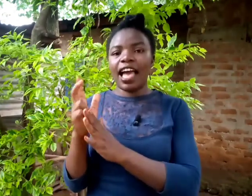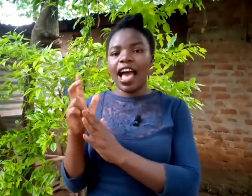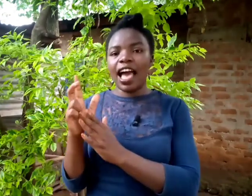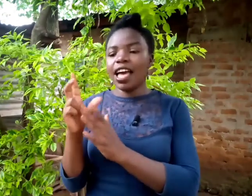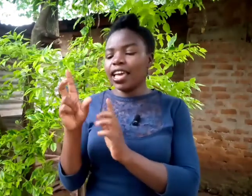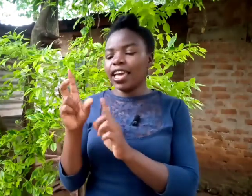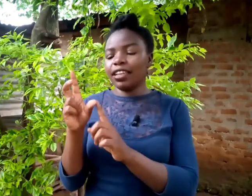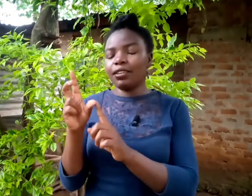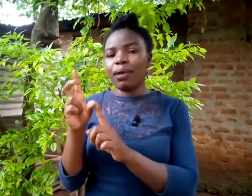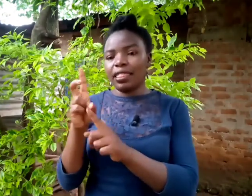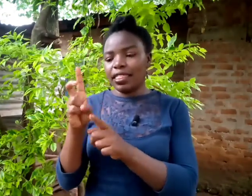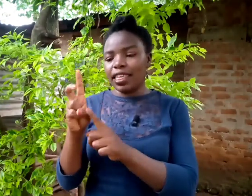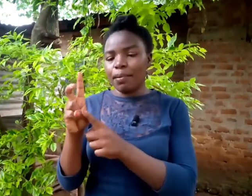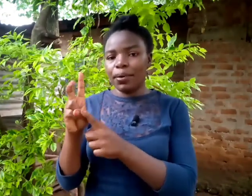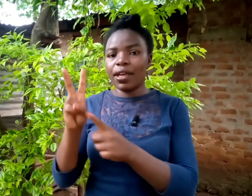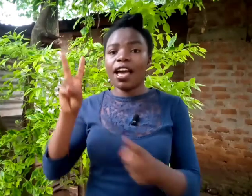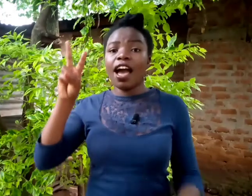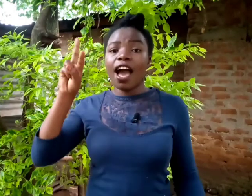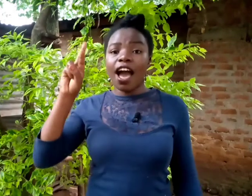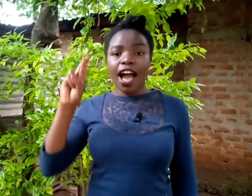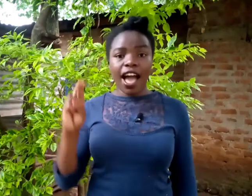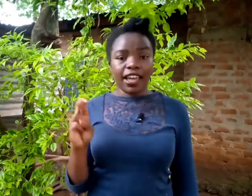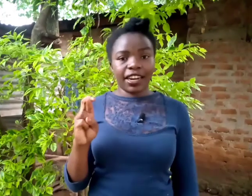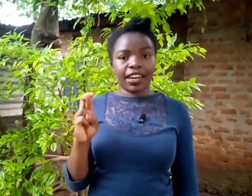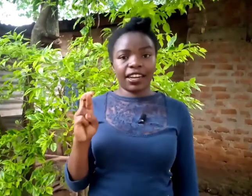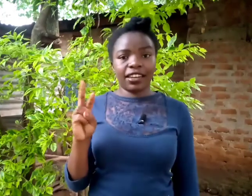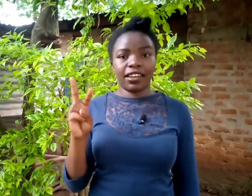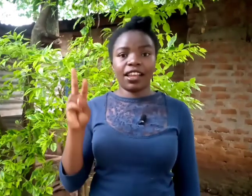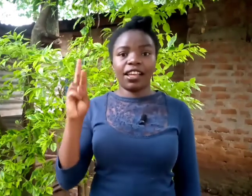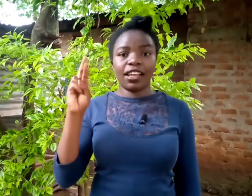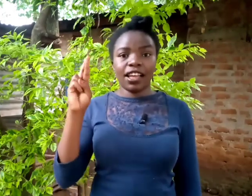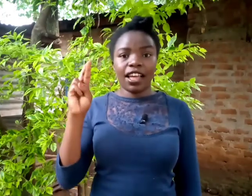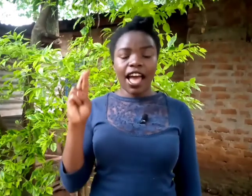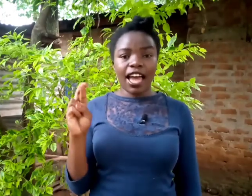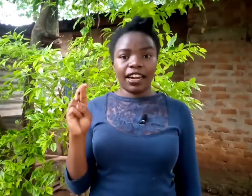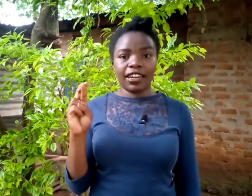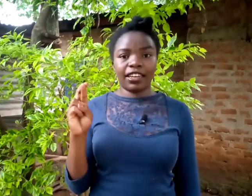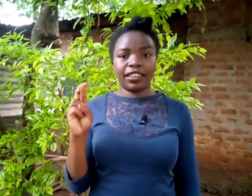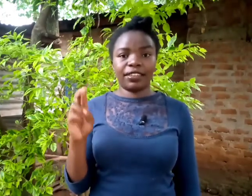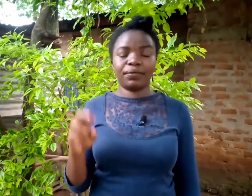are held by the thumb. R, R.